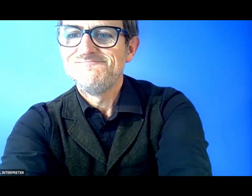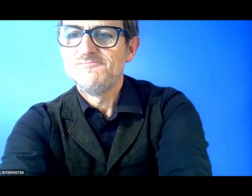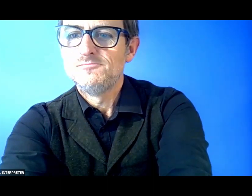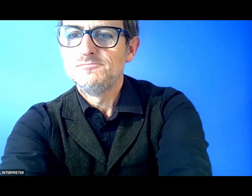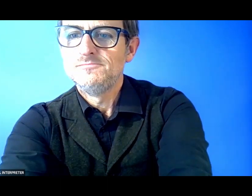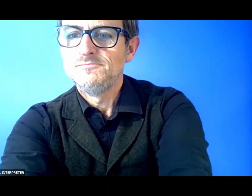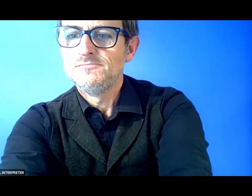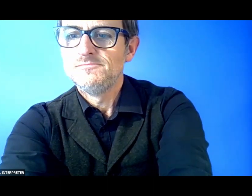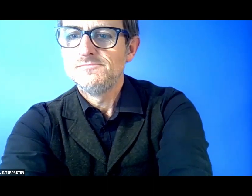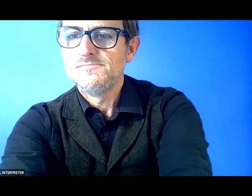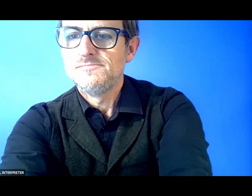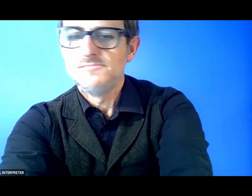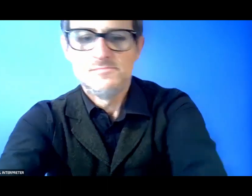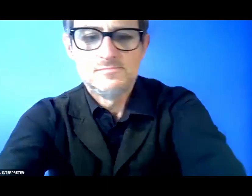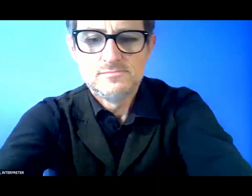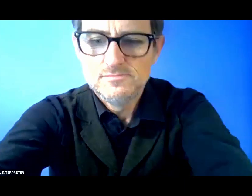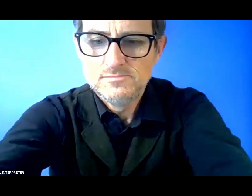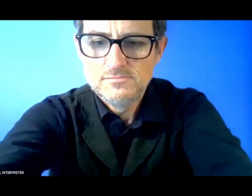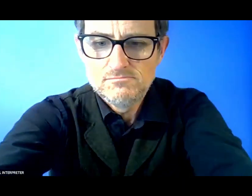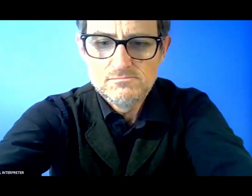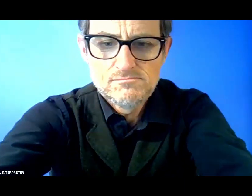So we'll go find some afterwards.